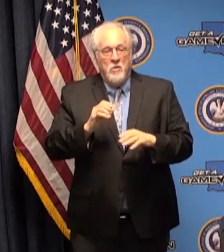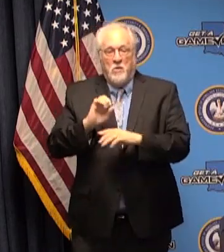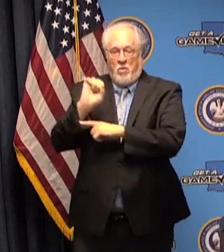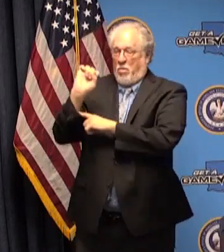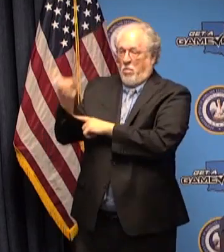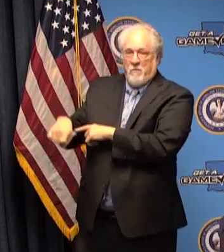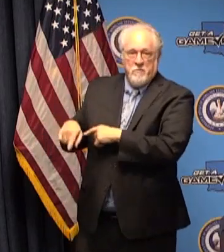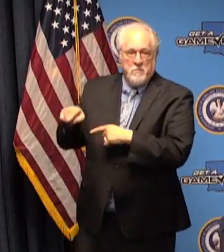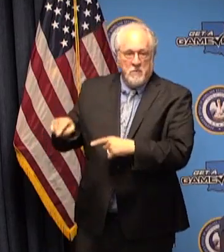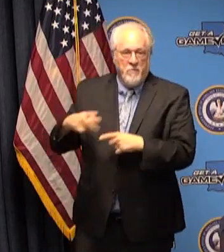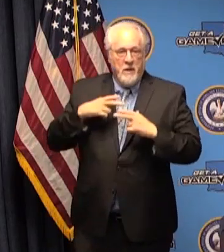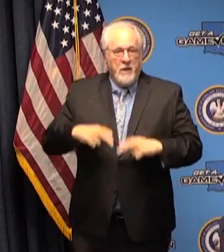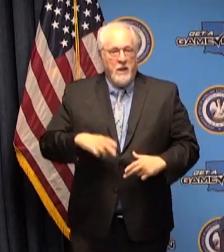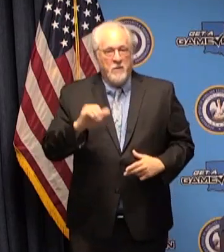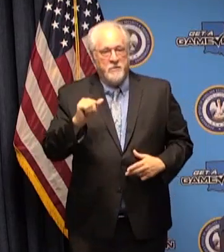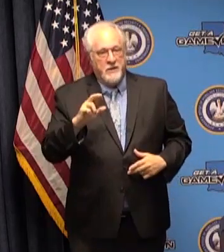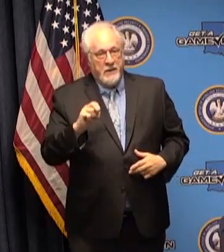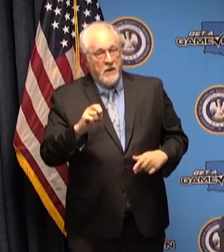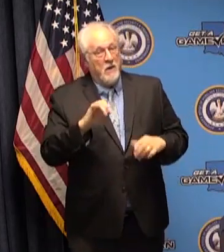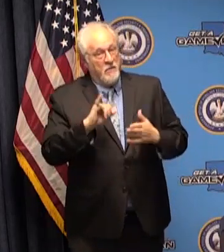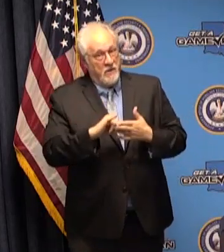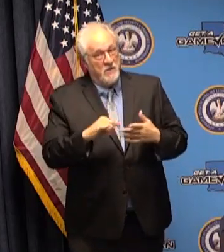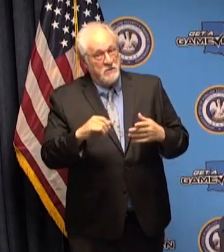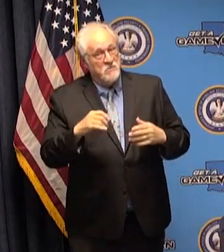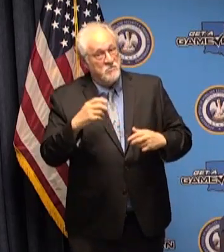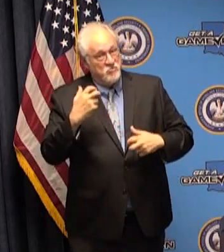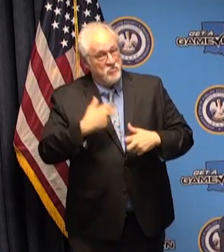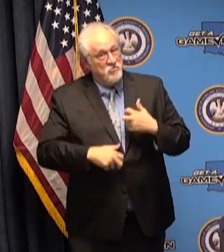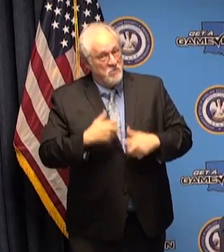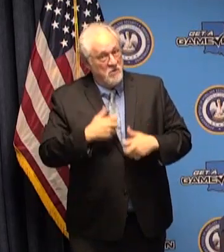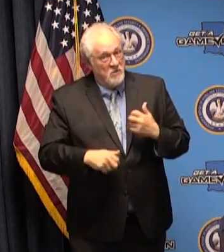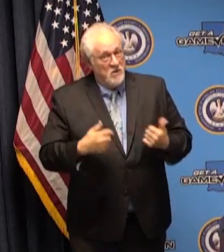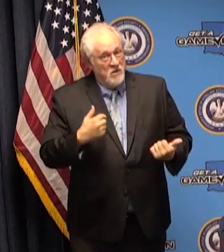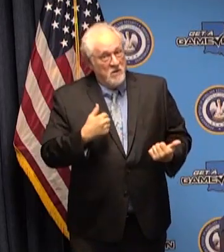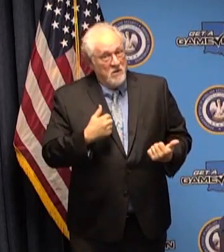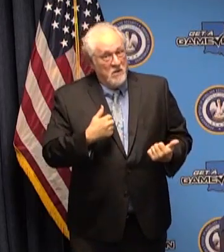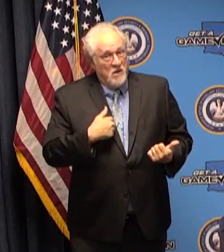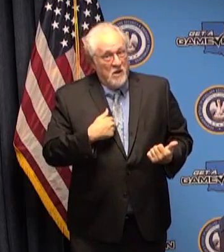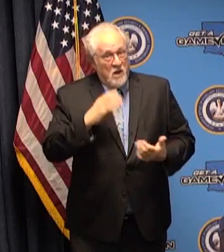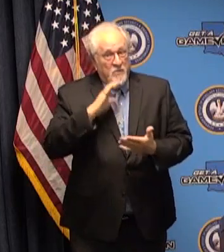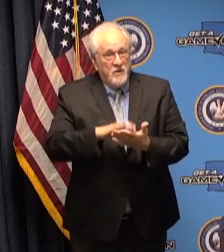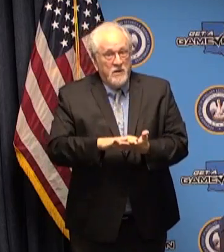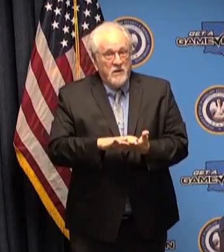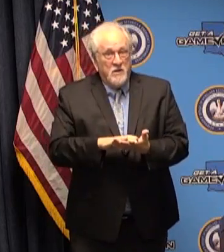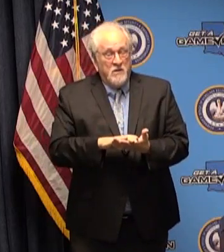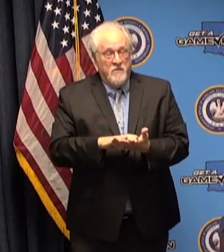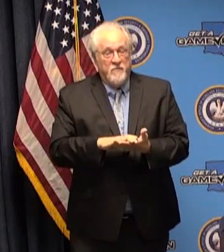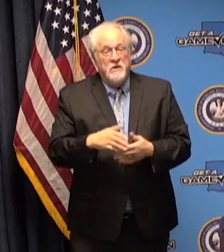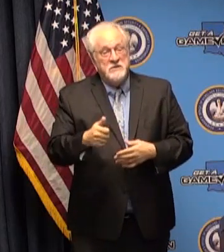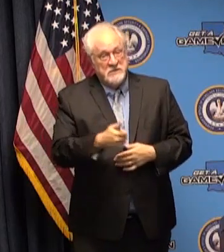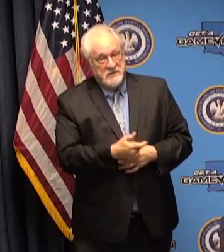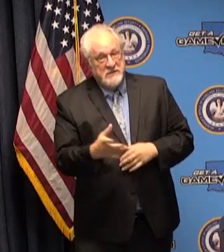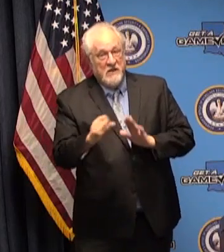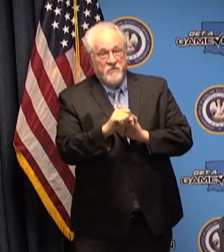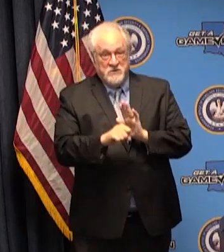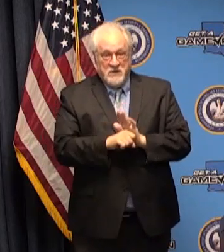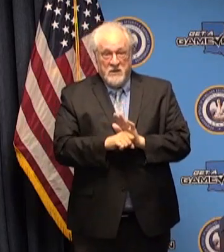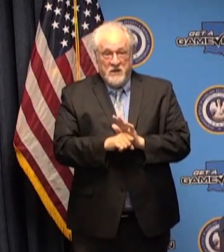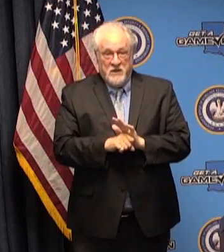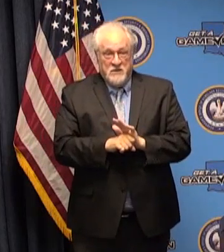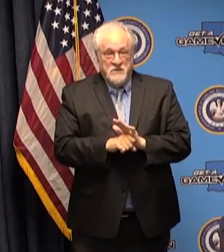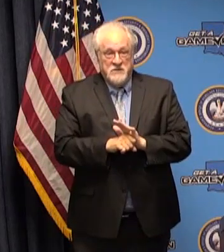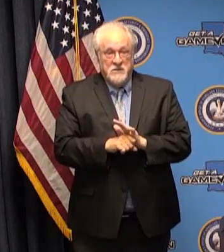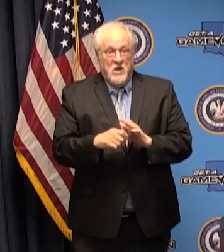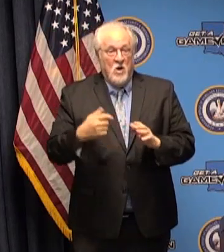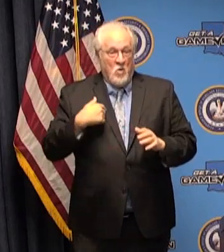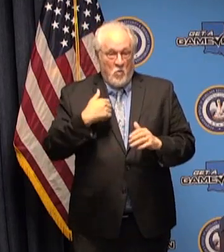capacity to deliver health care. But that is something that is very, very troubling, and I do believe that there are a number of states out there that we're